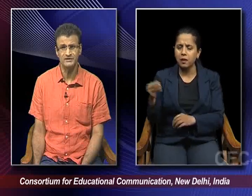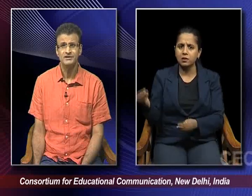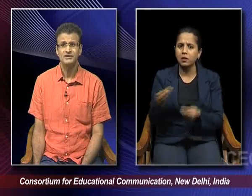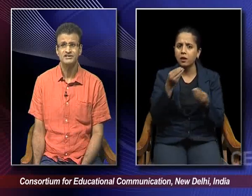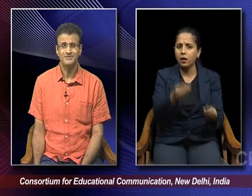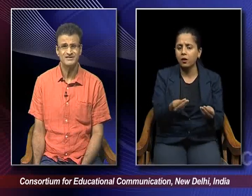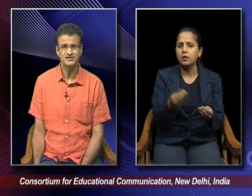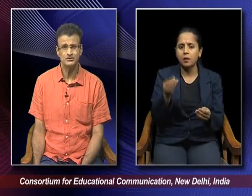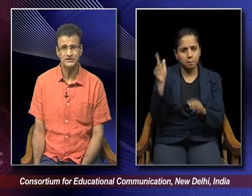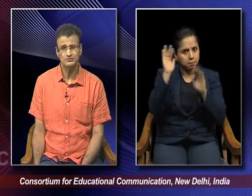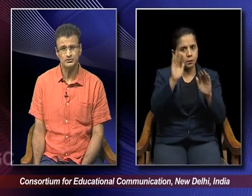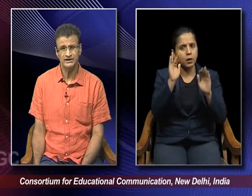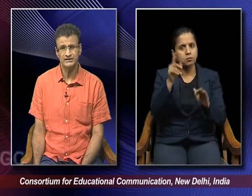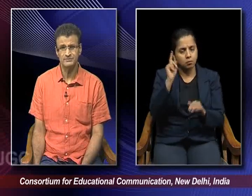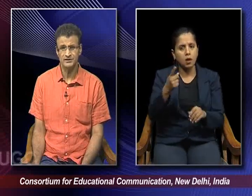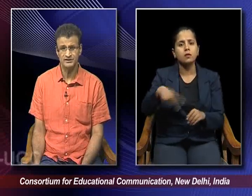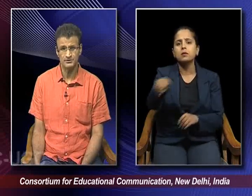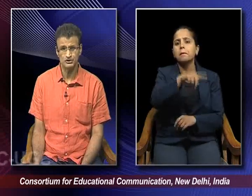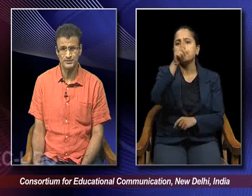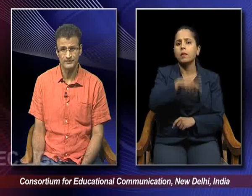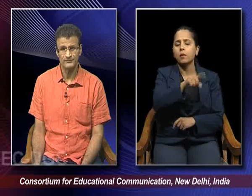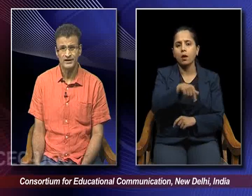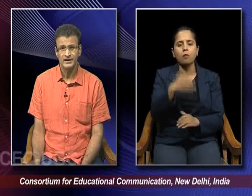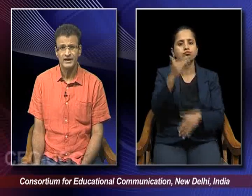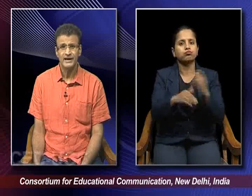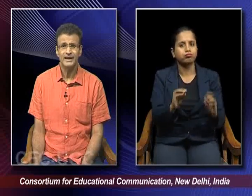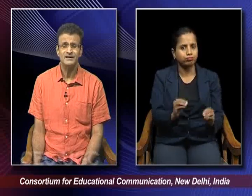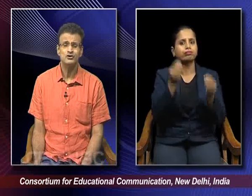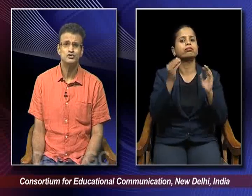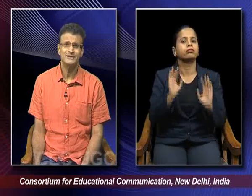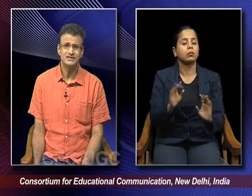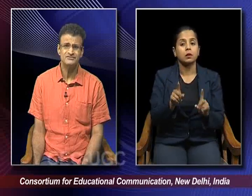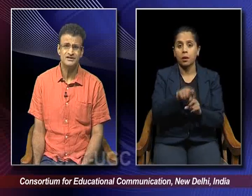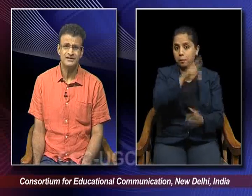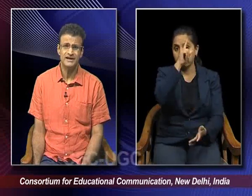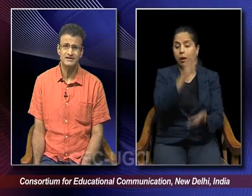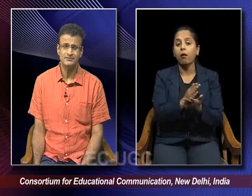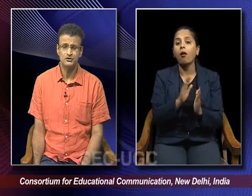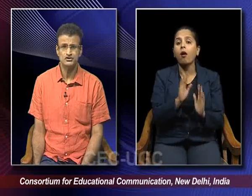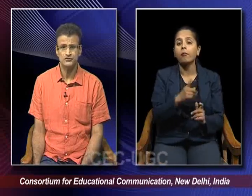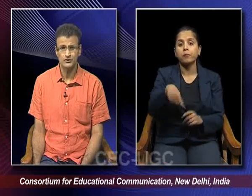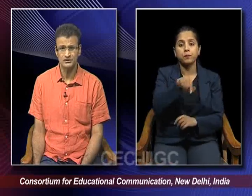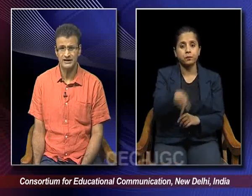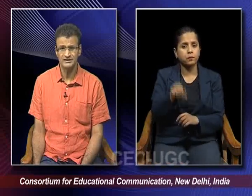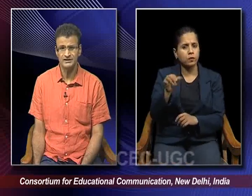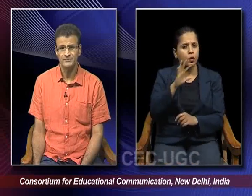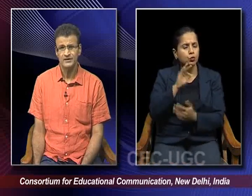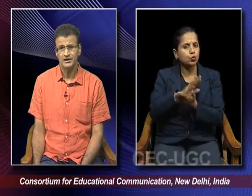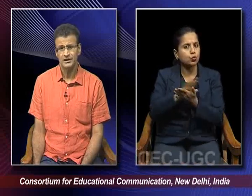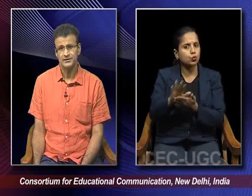them his blessings to them so that they prosper. And he also believes that the apostle of truth,